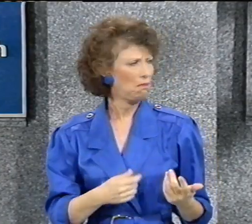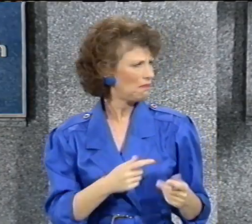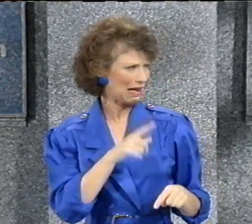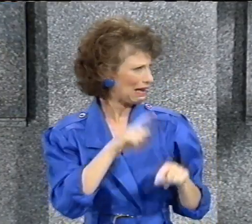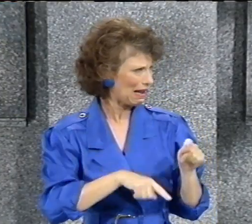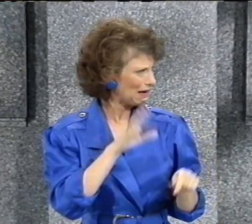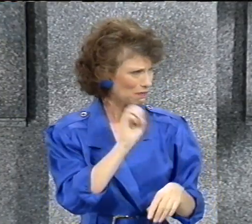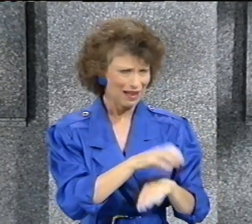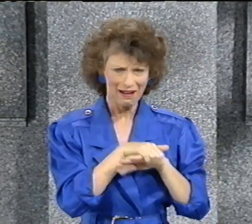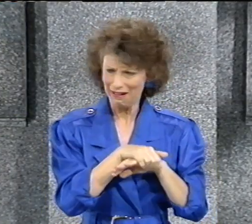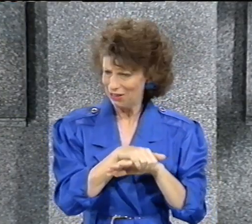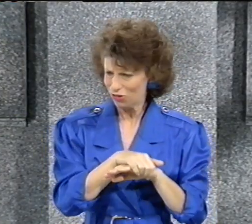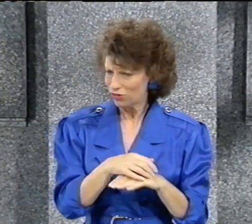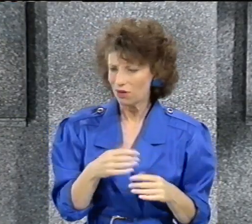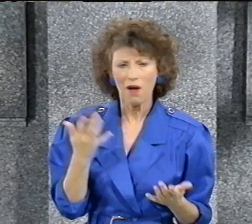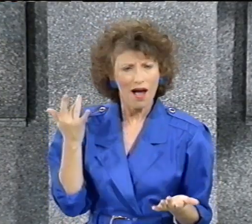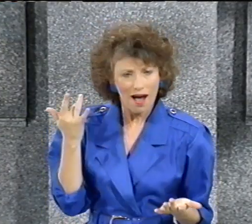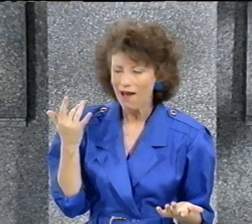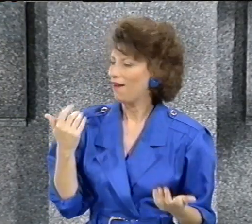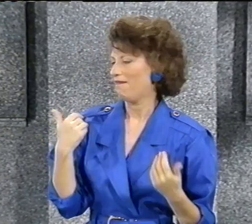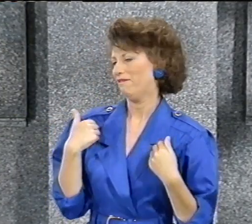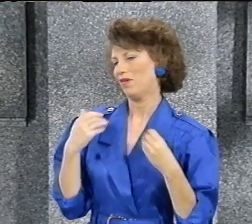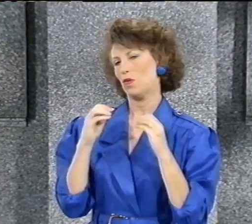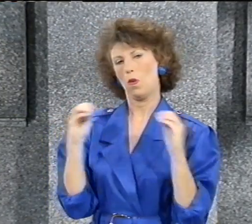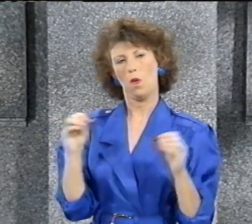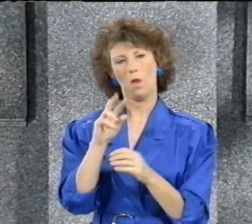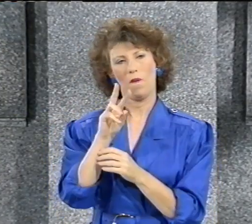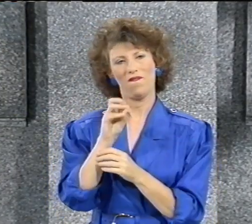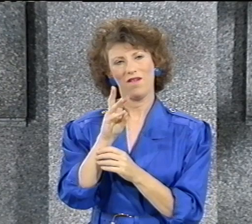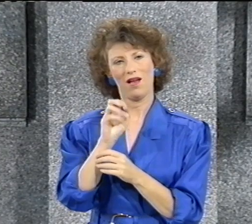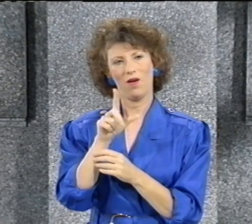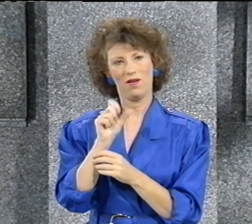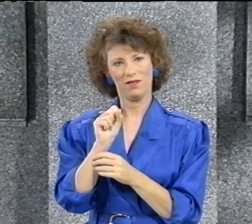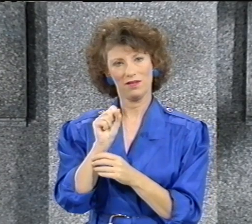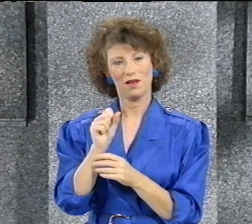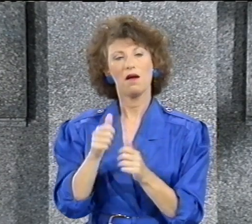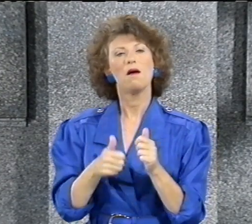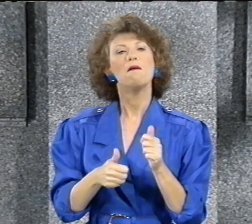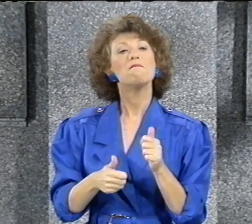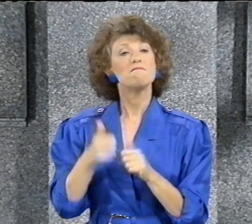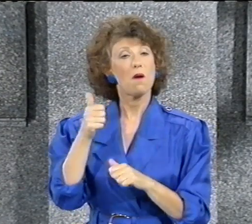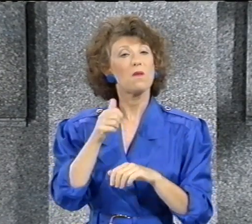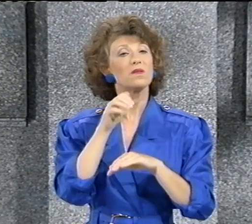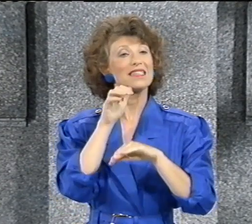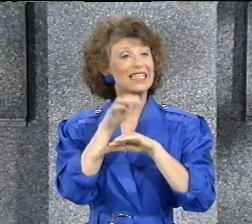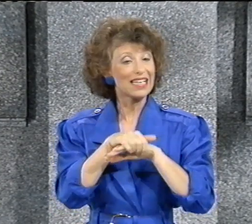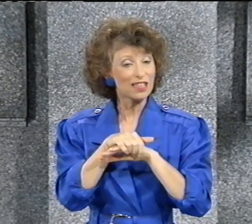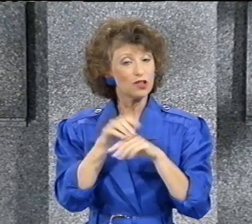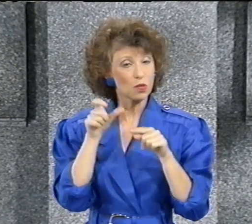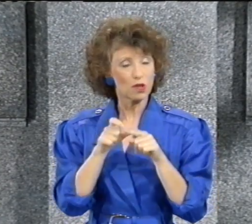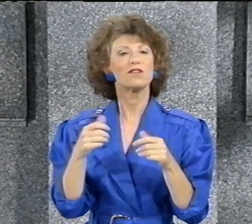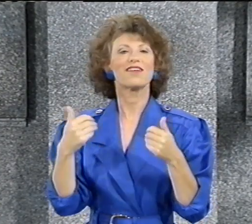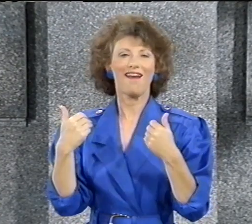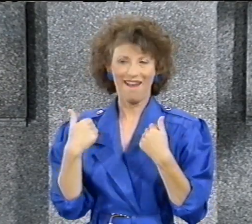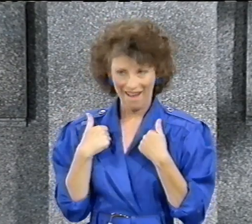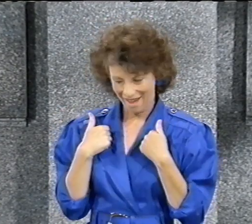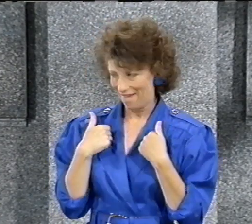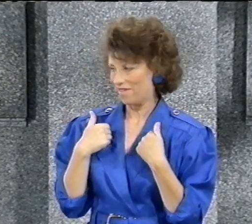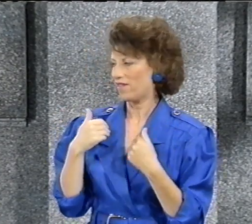This word couldn't be because it violates the rules. It doesn't have any vowels. Most English words have